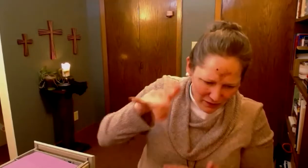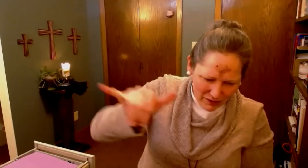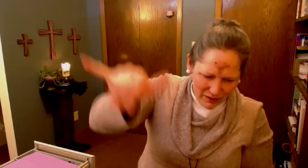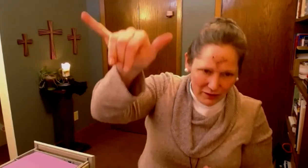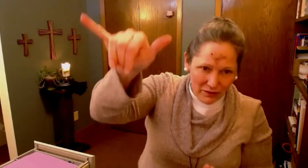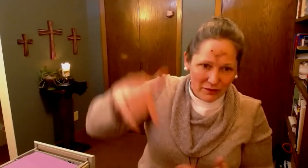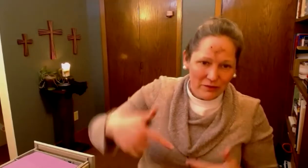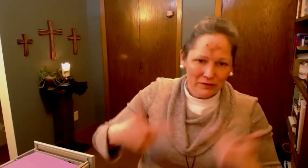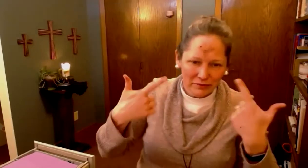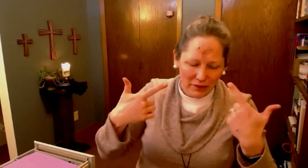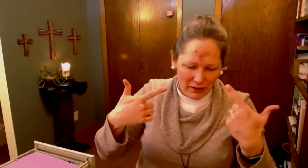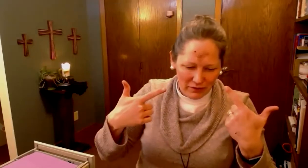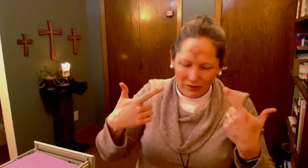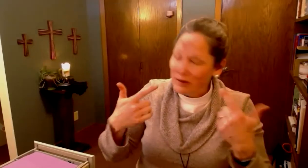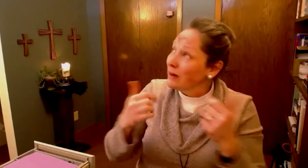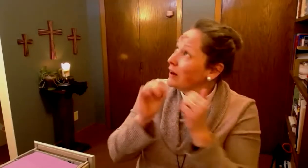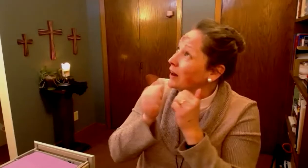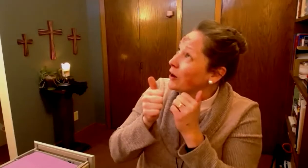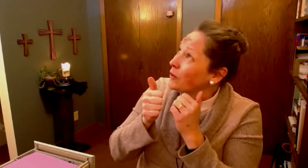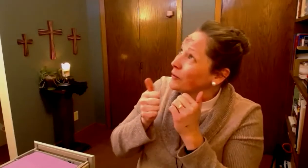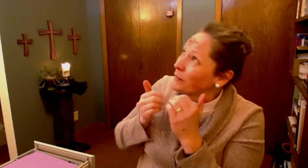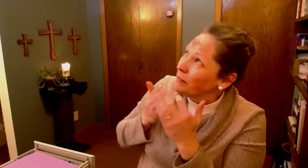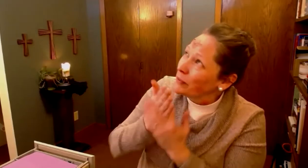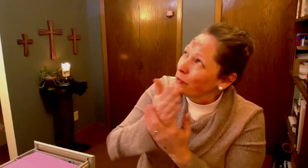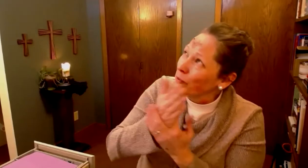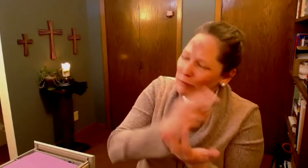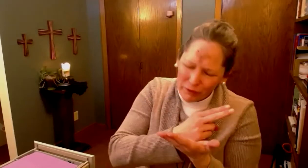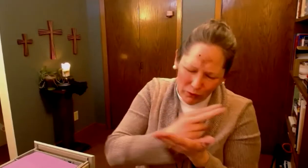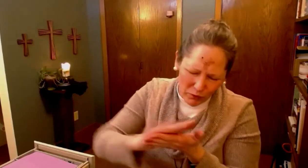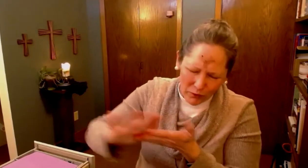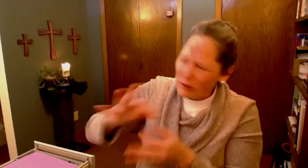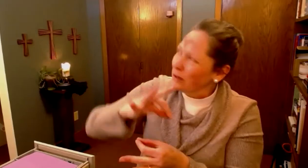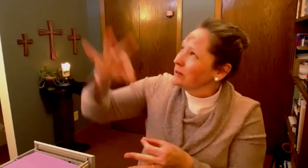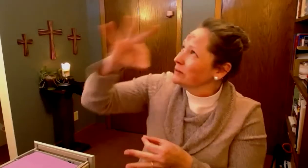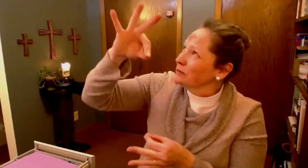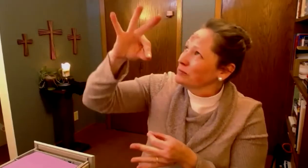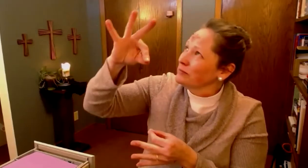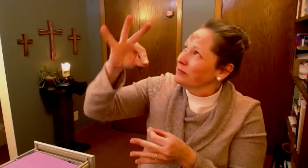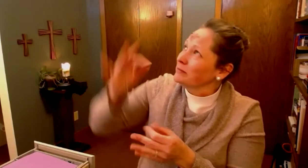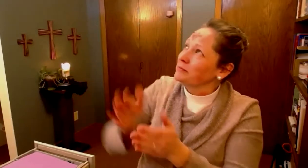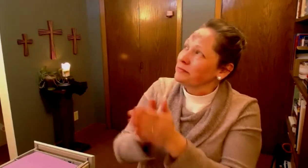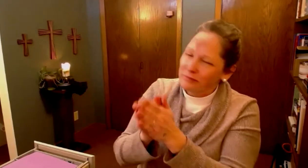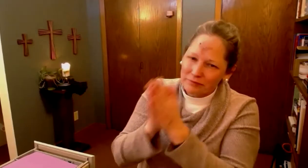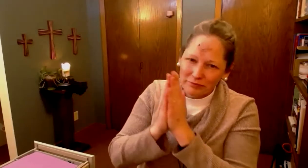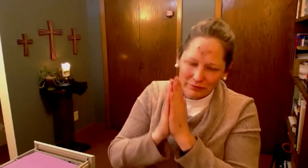Keep us in eternal life through the power of the Holy Spirit.